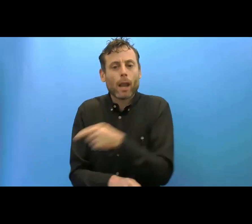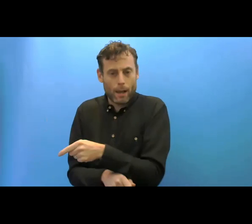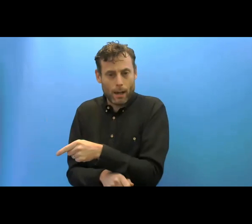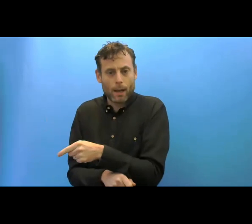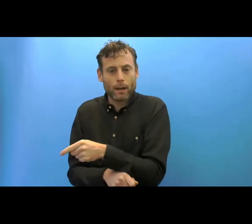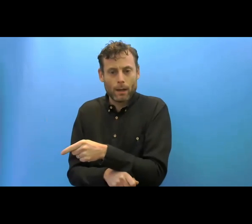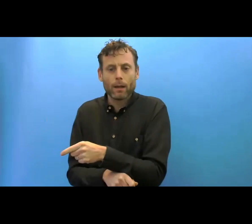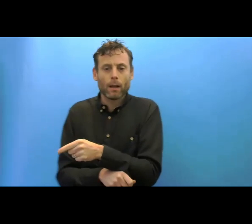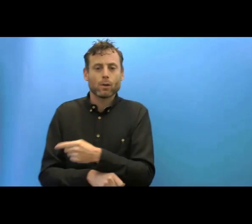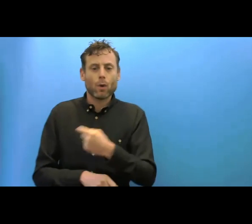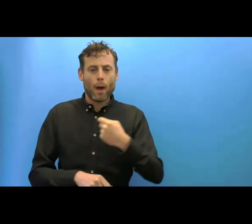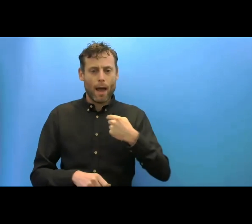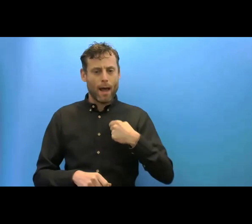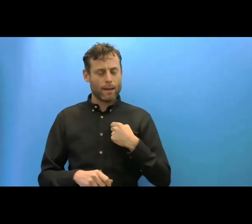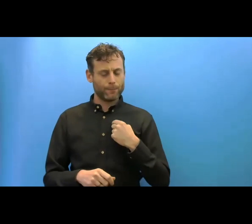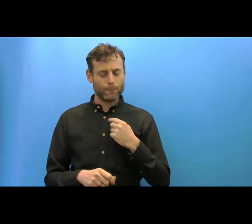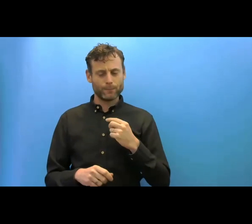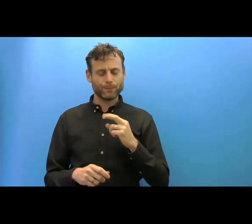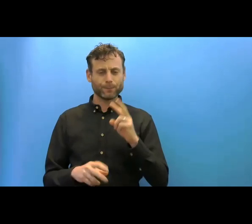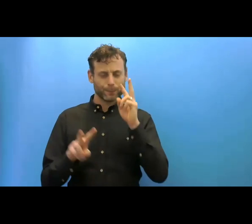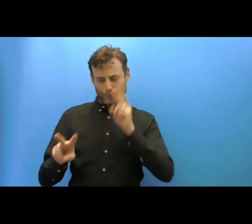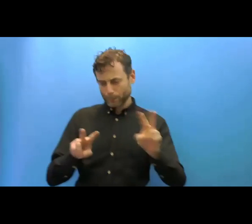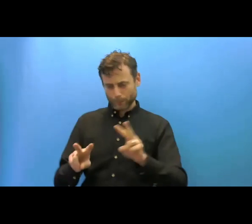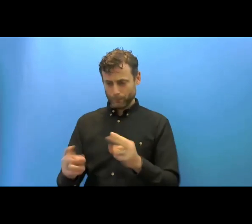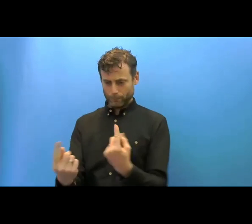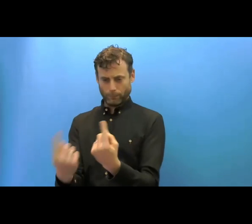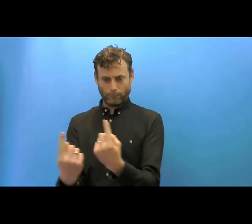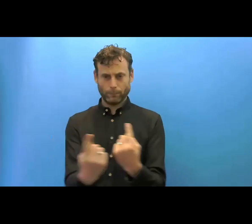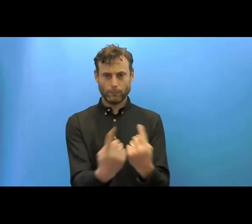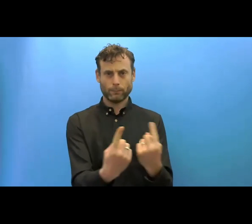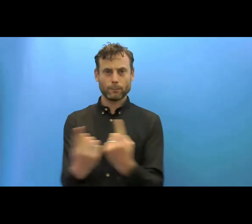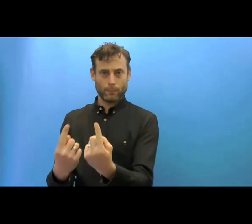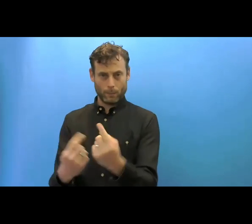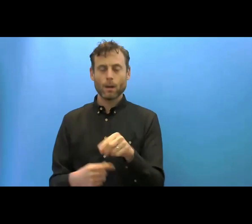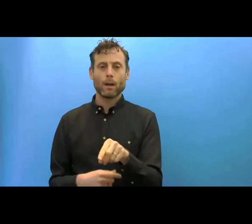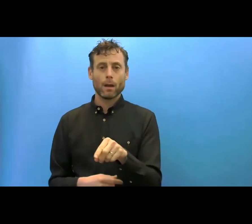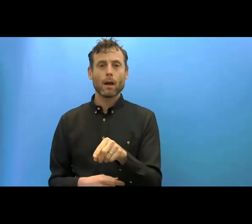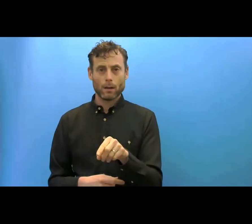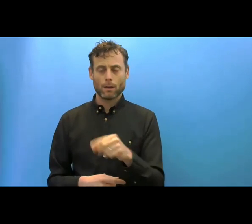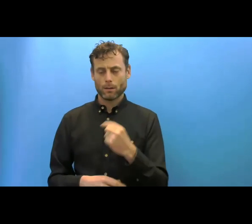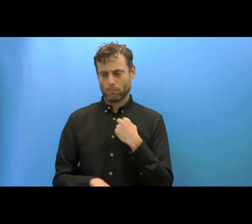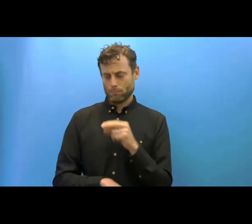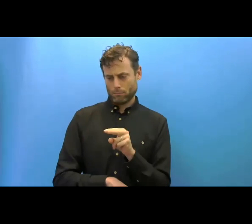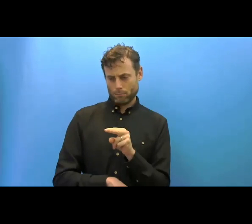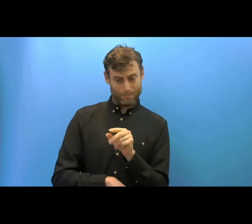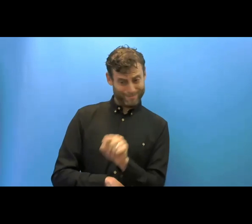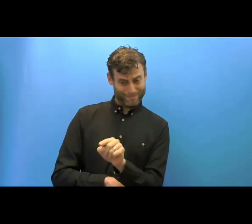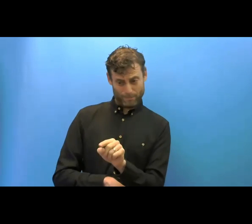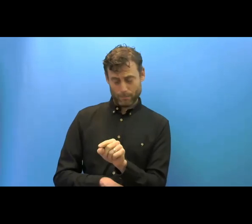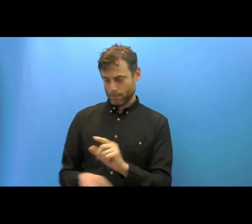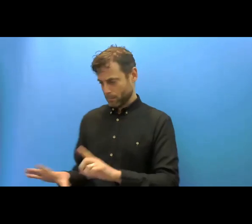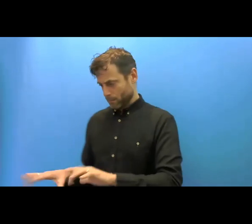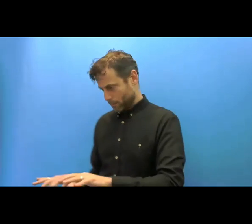instrument because they can start helping me gain a bit of confidence in what it is that is coming out when